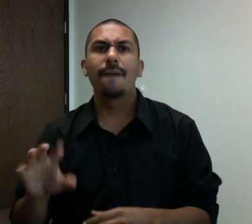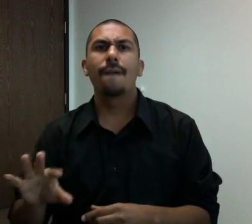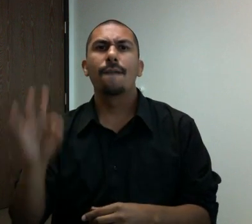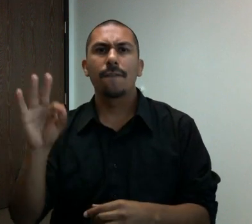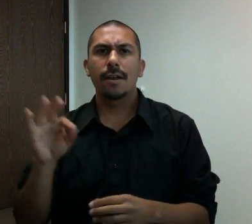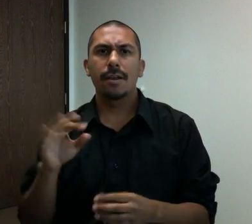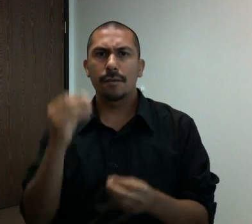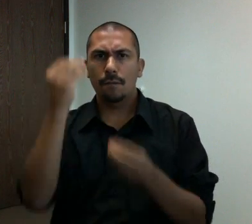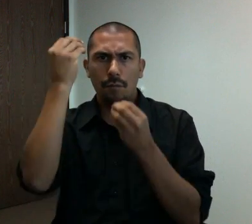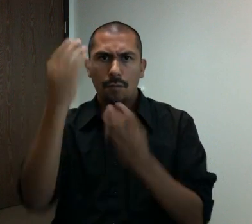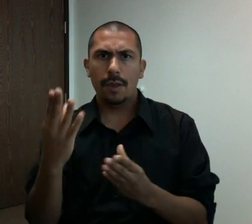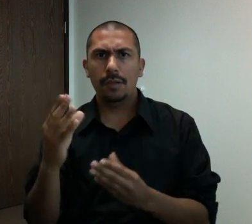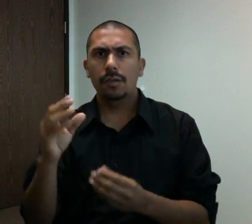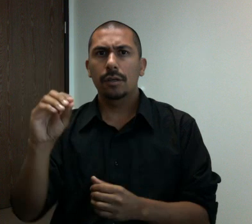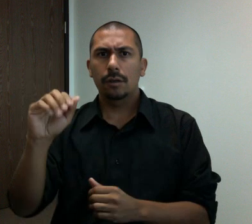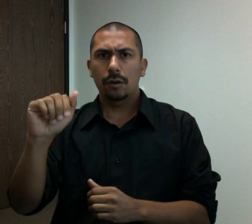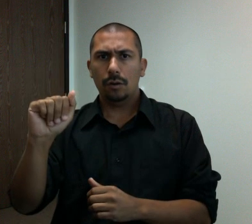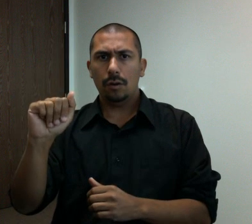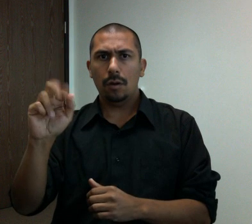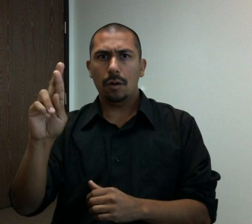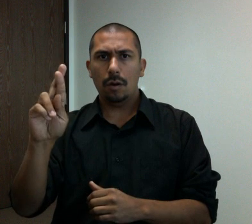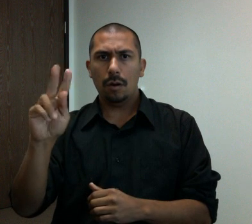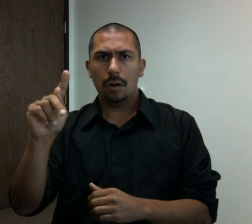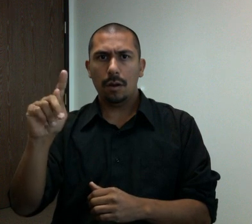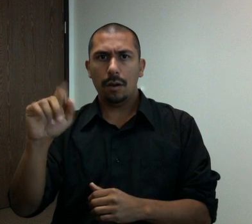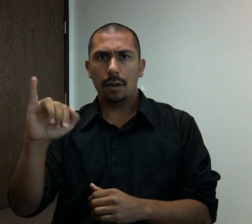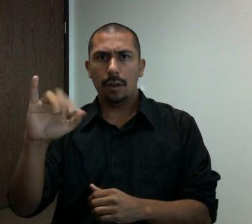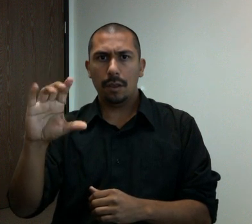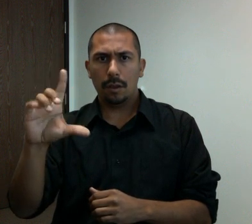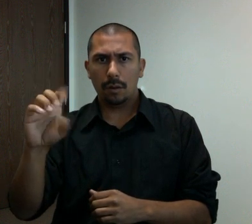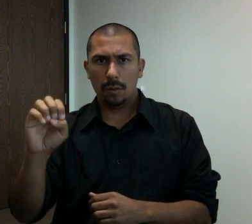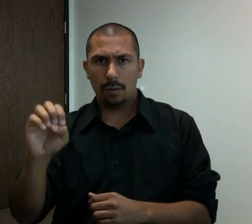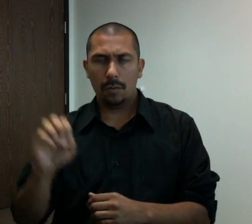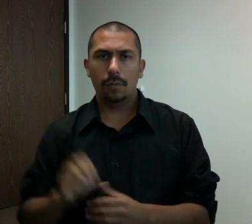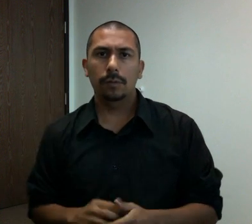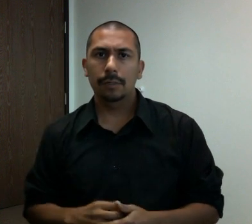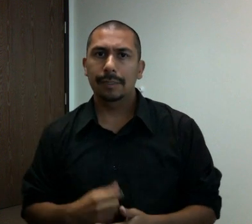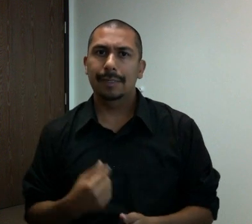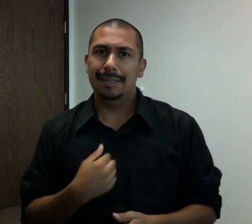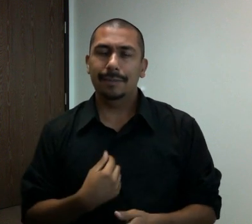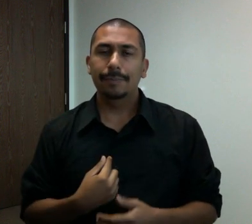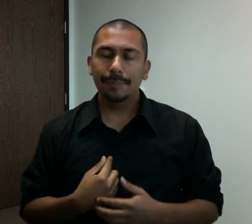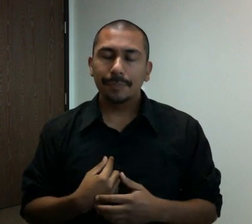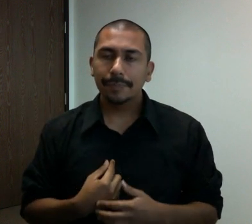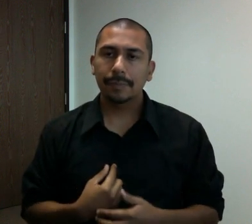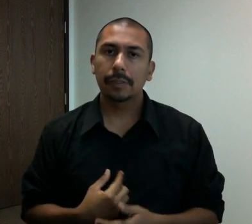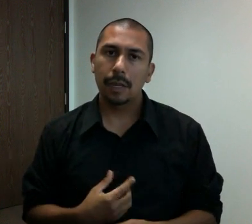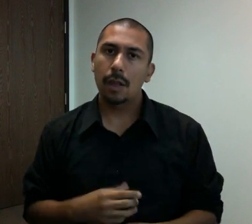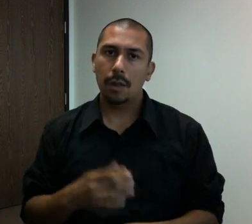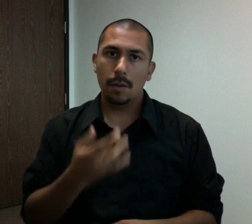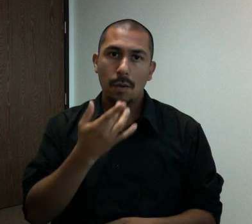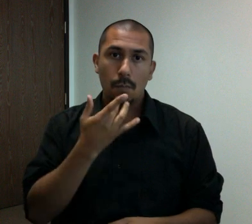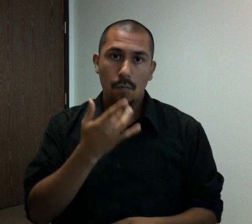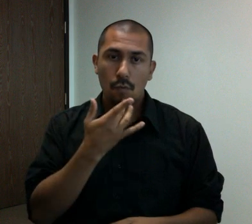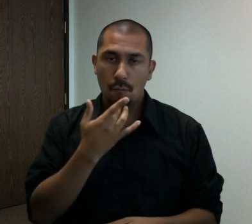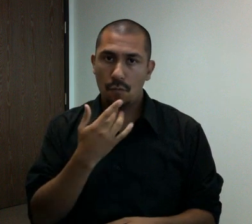is the way of the future. I'm a little old-fashioned, and I like for them to actually go look in journals, newspapers, and